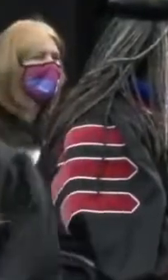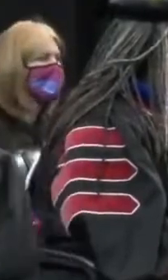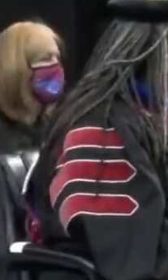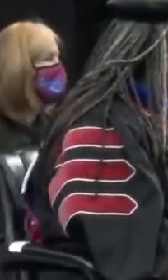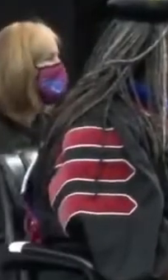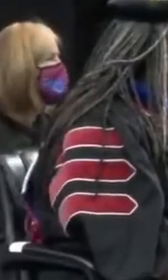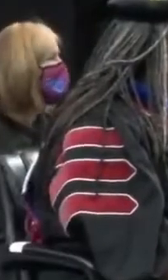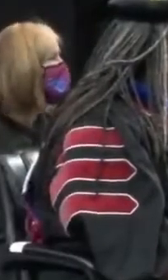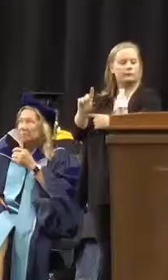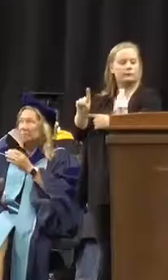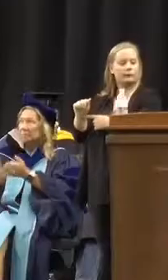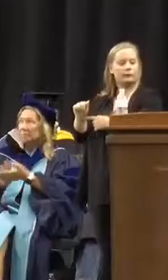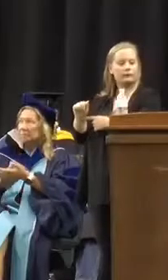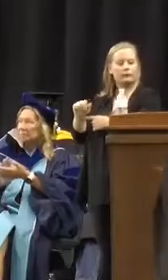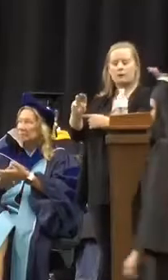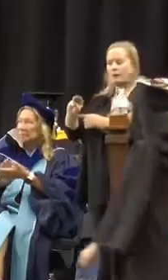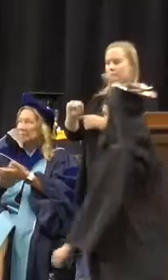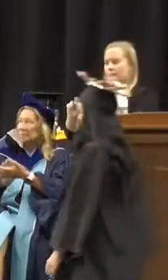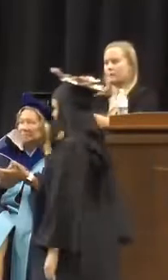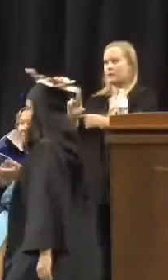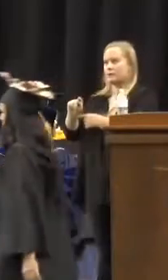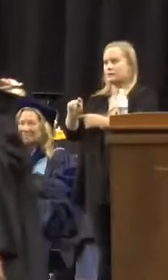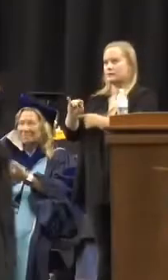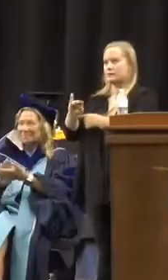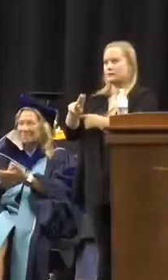Esmeralda Guadalupe Martinez.